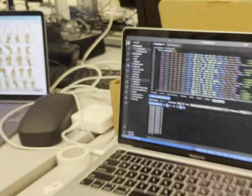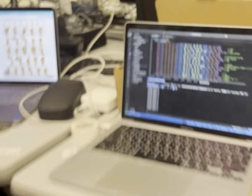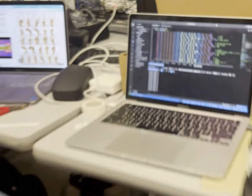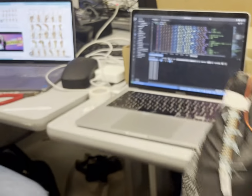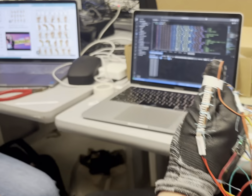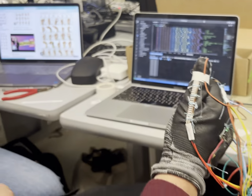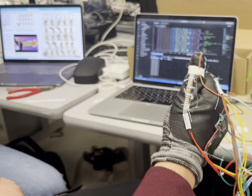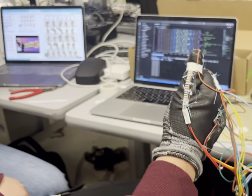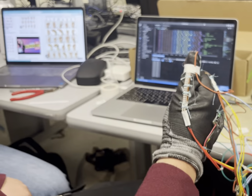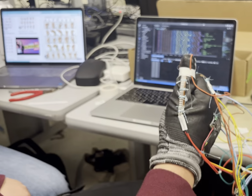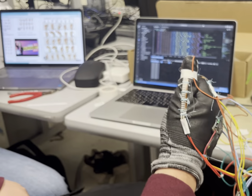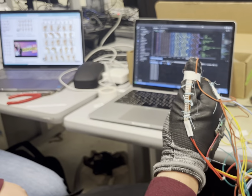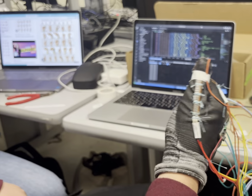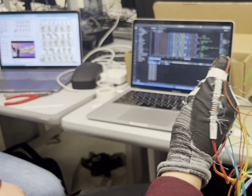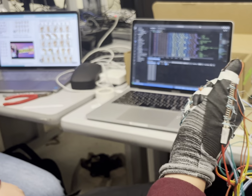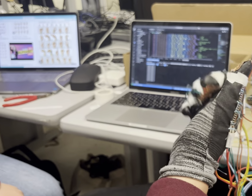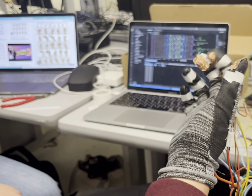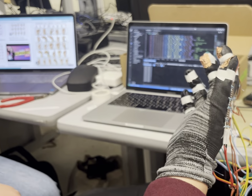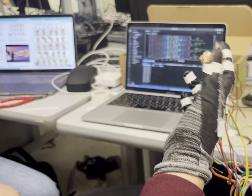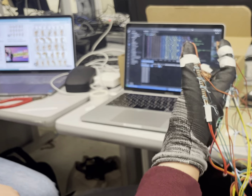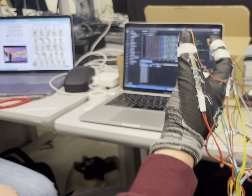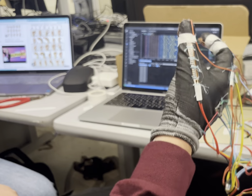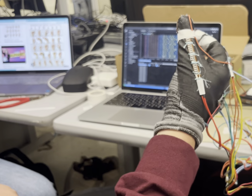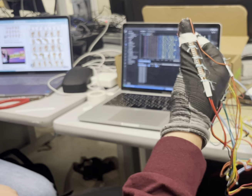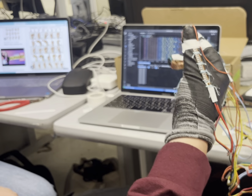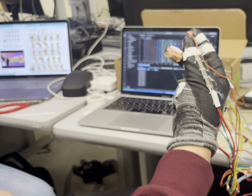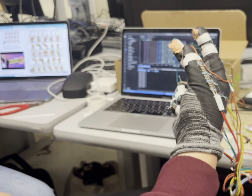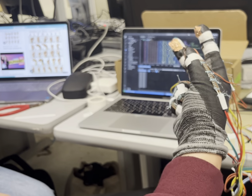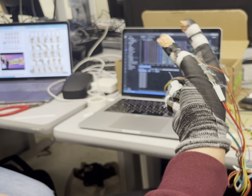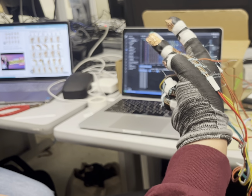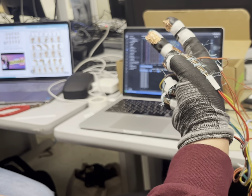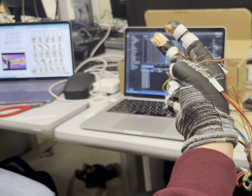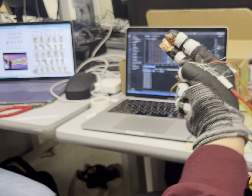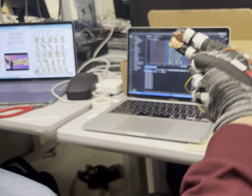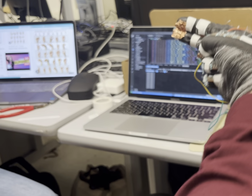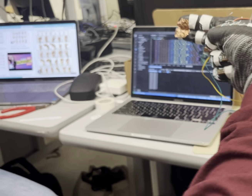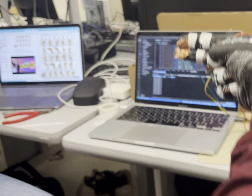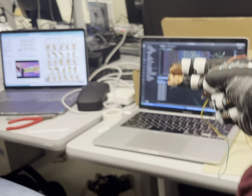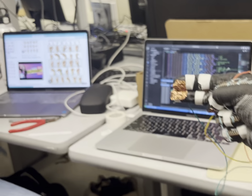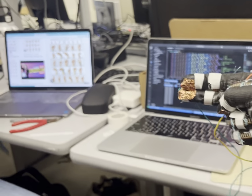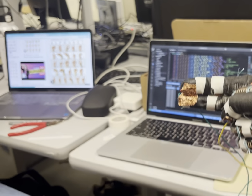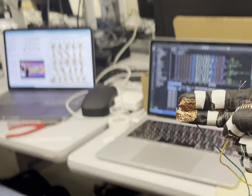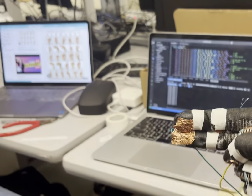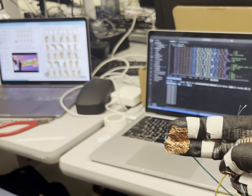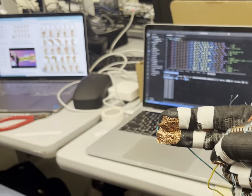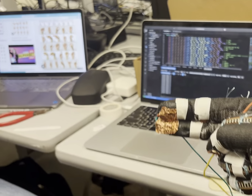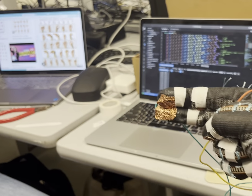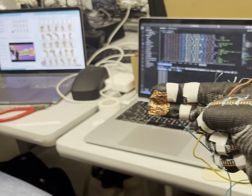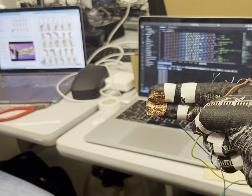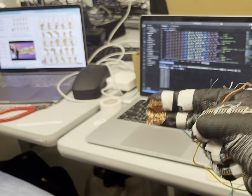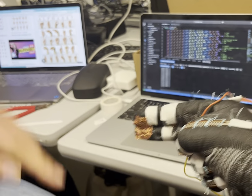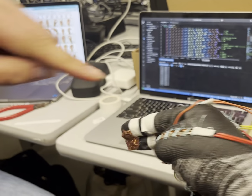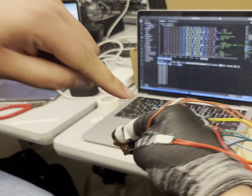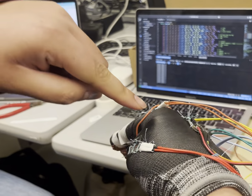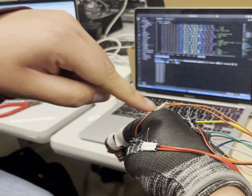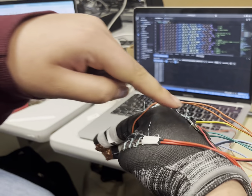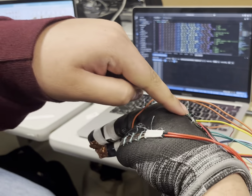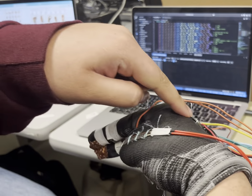Yeah. with that thumb movement. Yeah, and for the IMU, so H is like this, so it takes